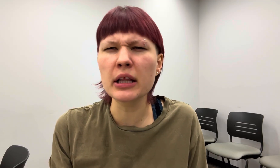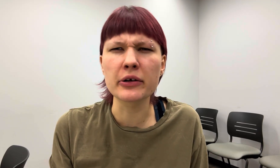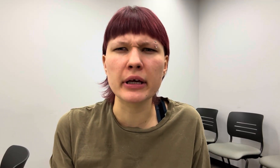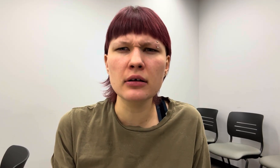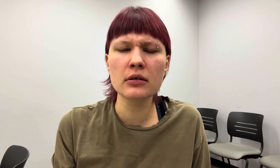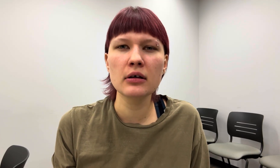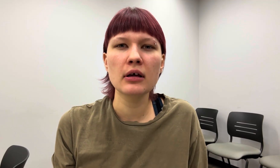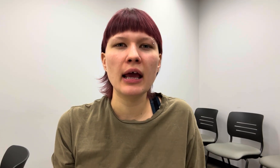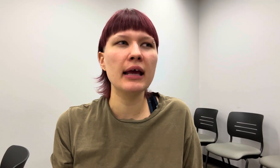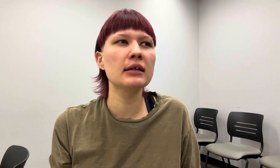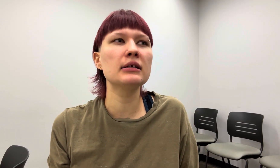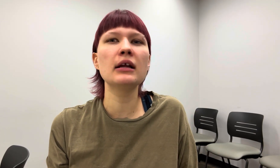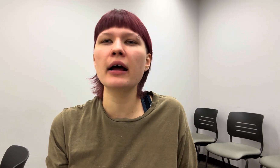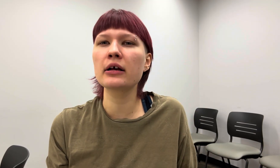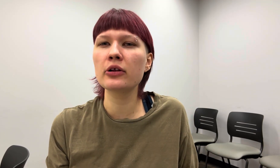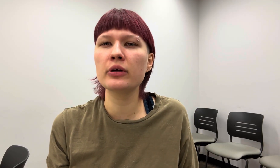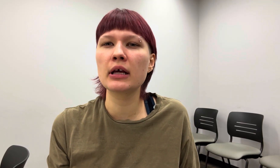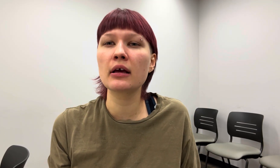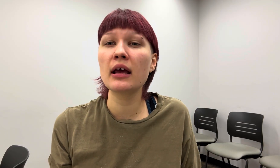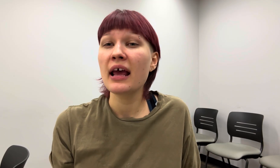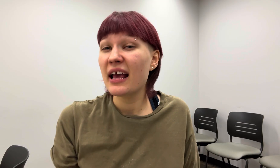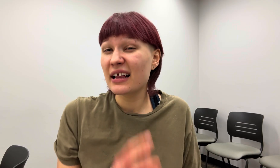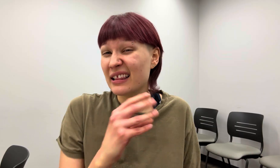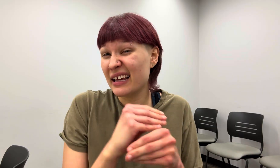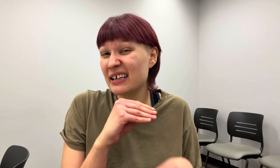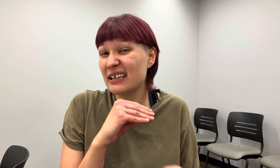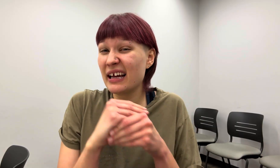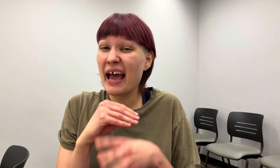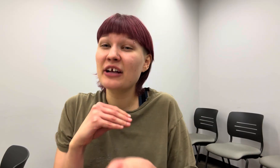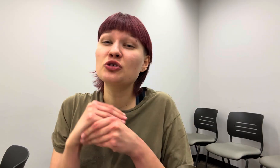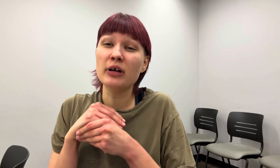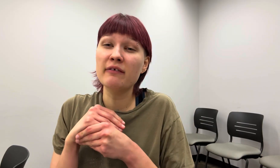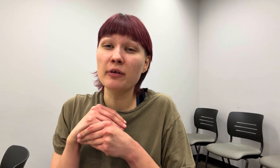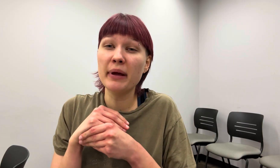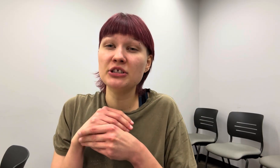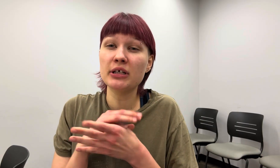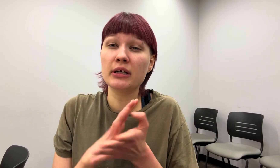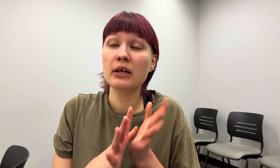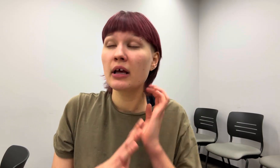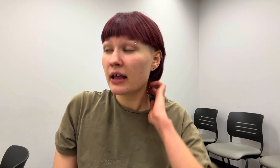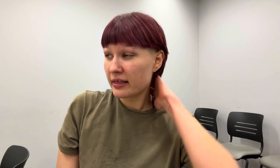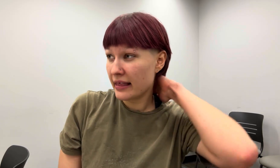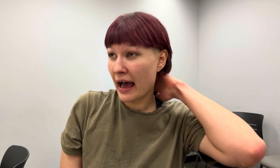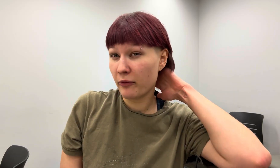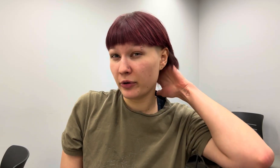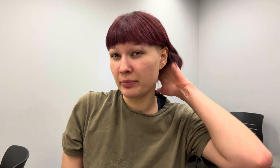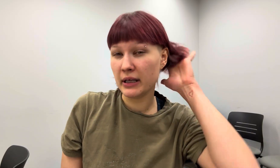unclearly, and not including like extra information that would be